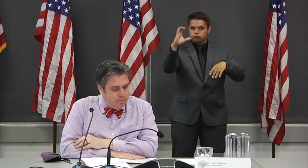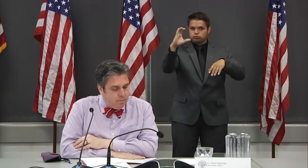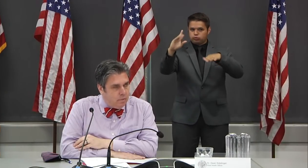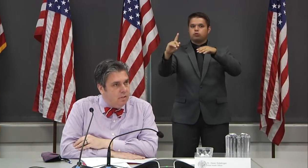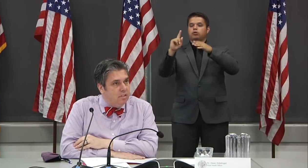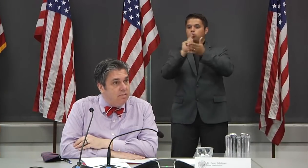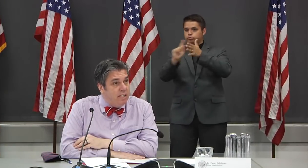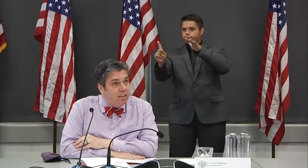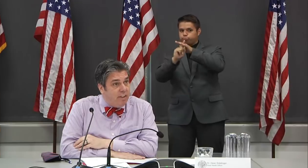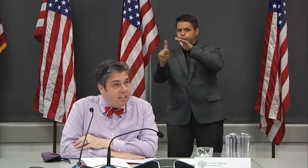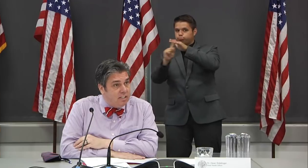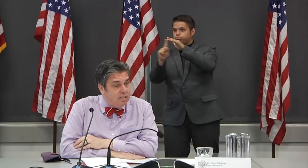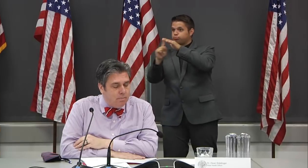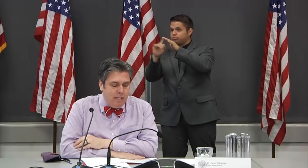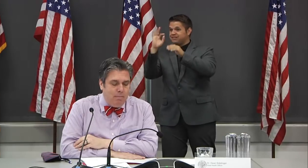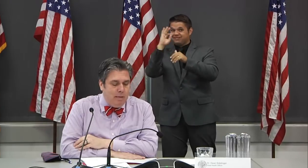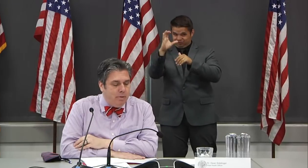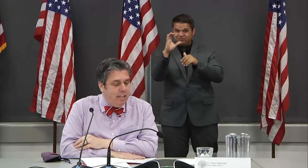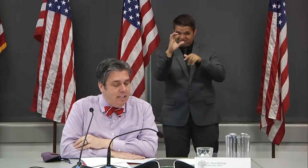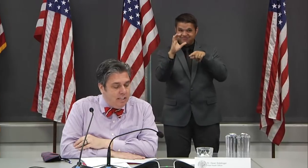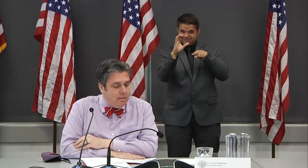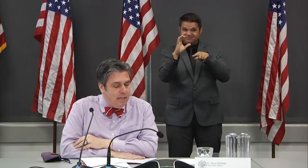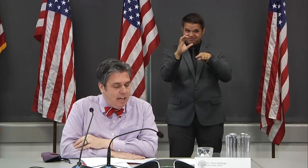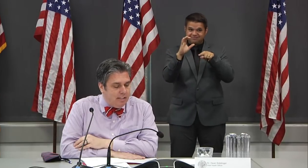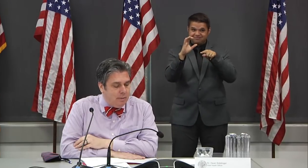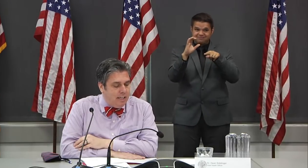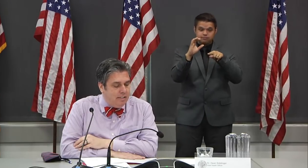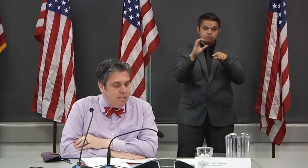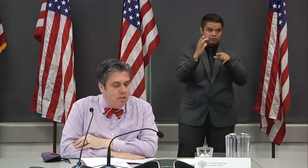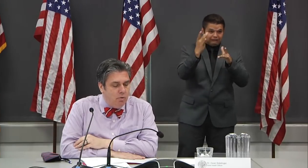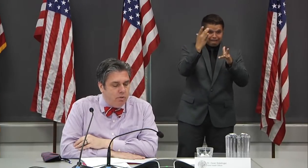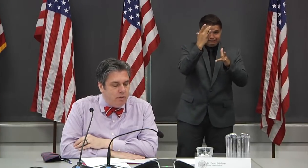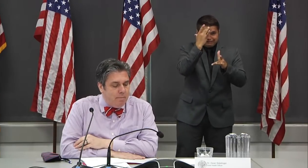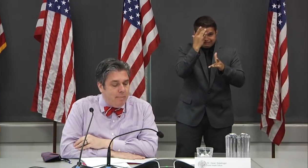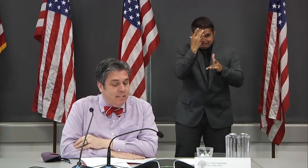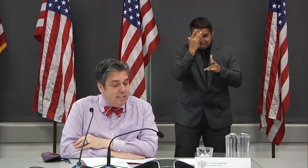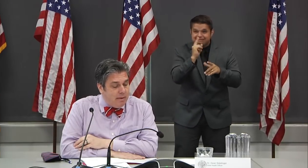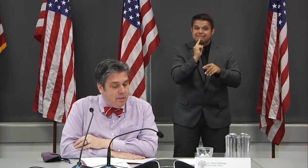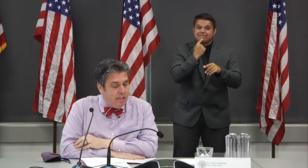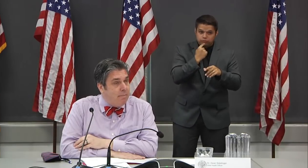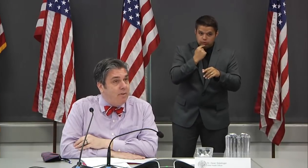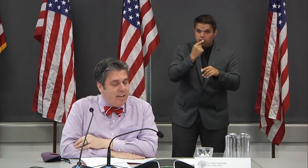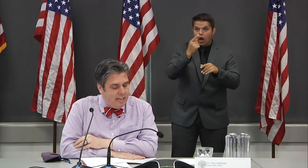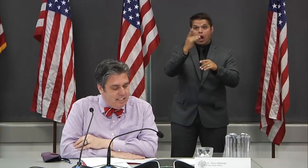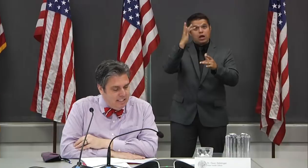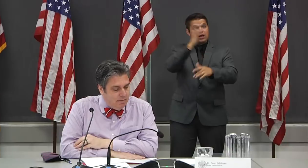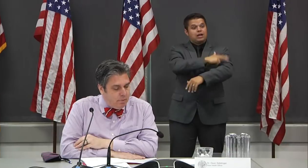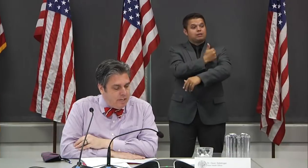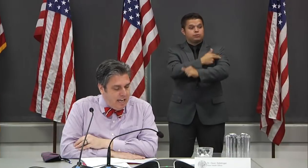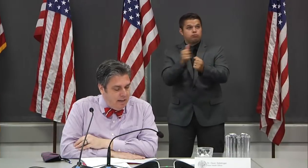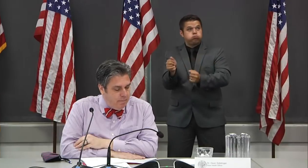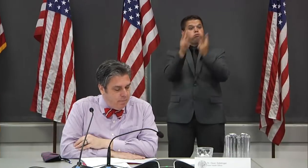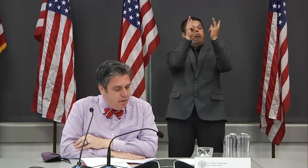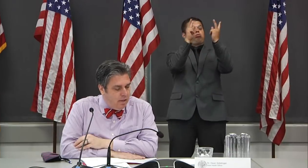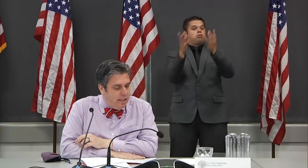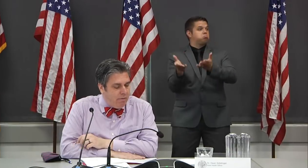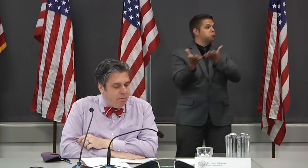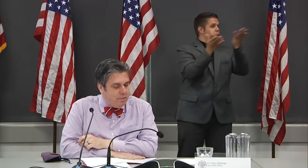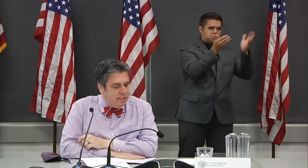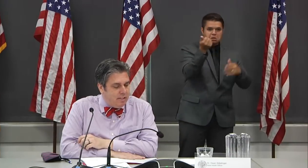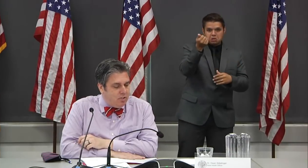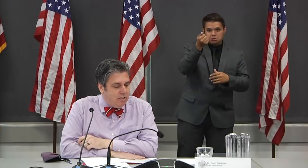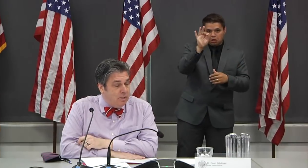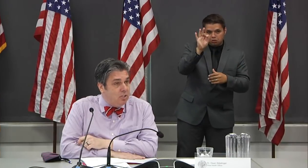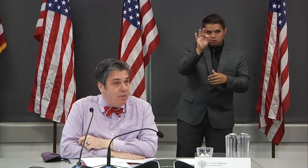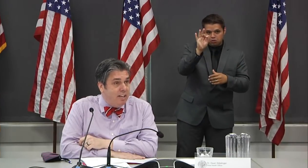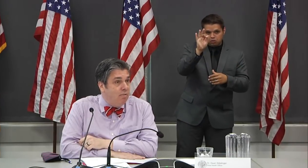weeks. Severe infections, meaning people that need to be hospitalized, would remain stable at about 19 per day. That